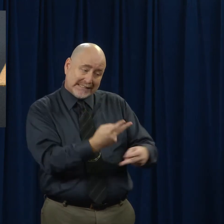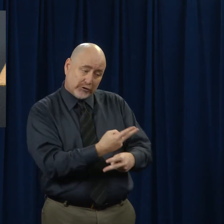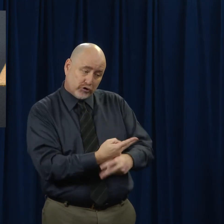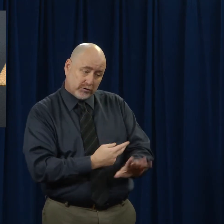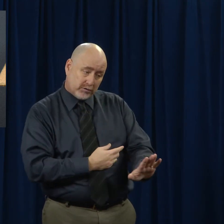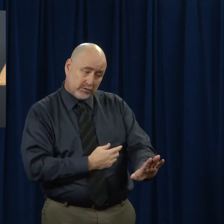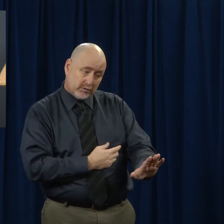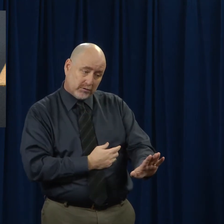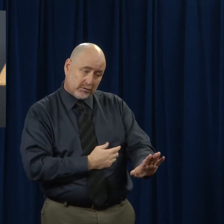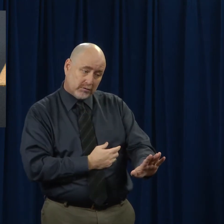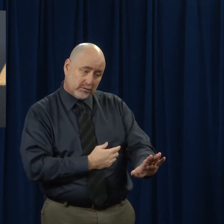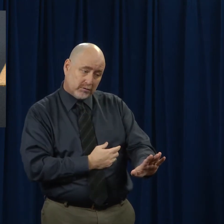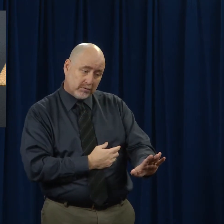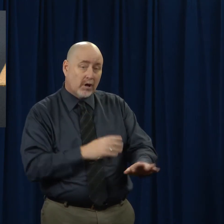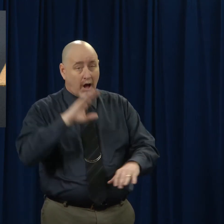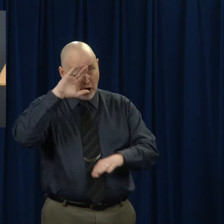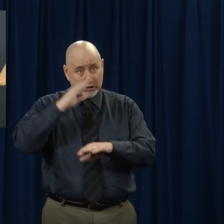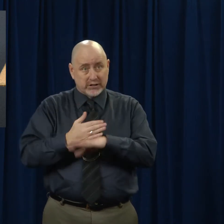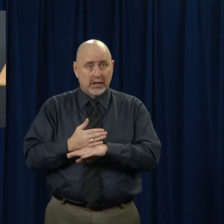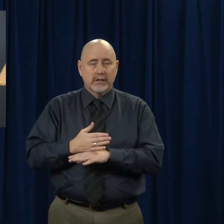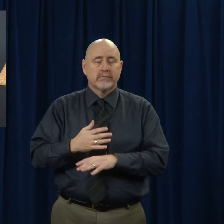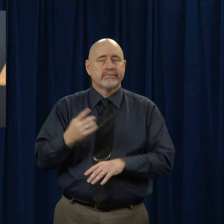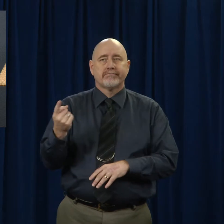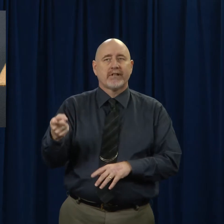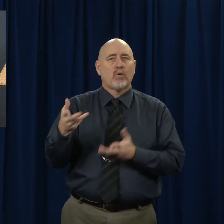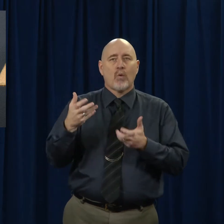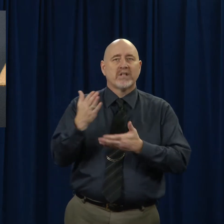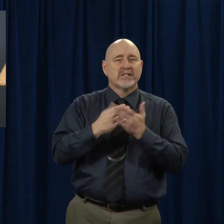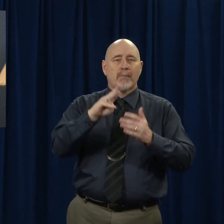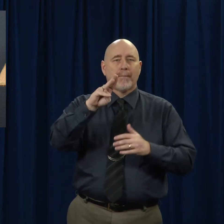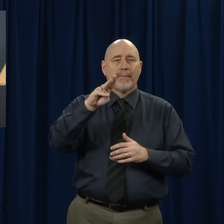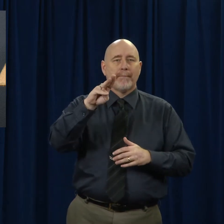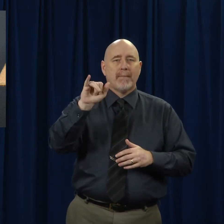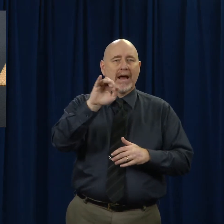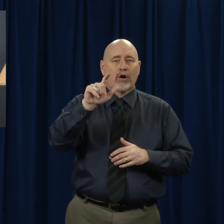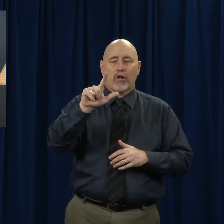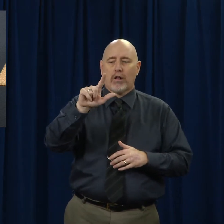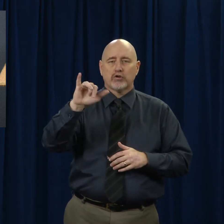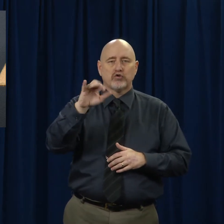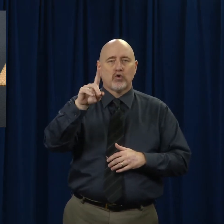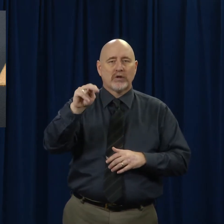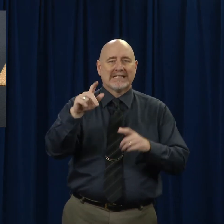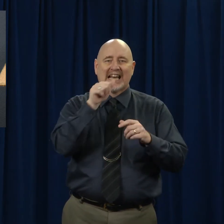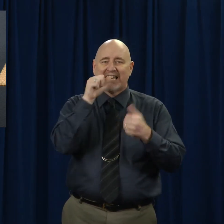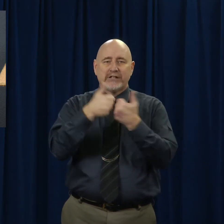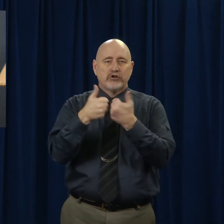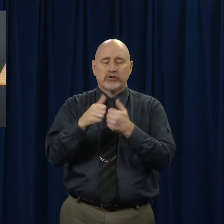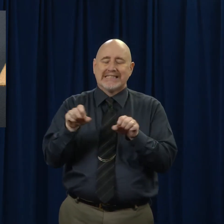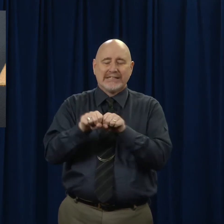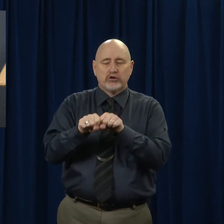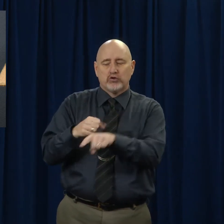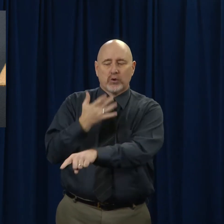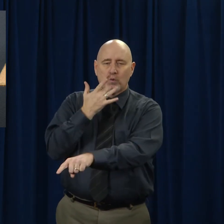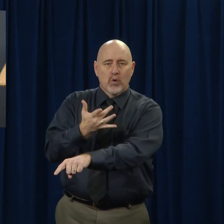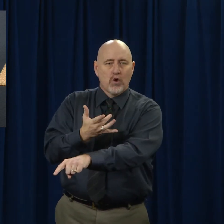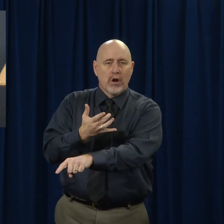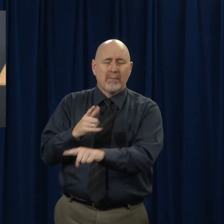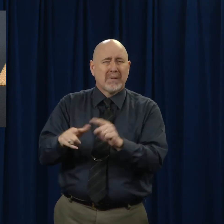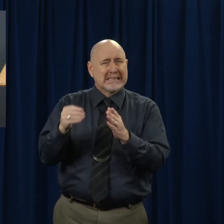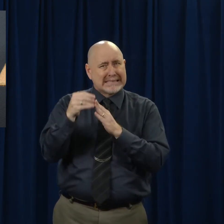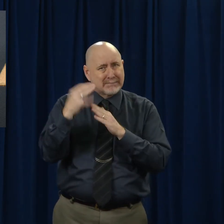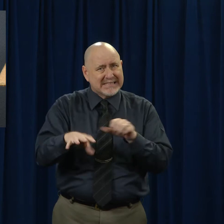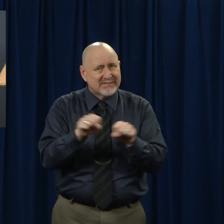decision. With our son, it was about some Michael Jordan tennis shoes. I mean, he really wanted them. But they were